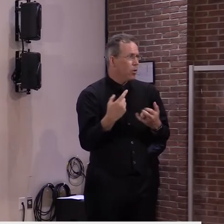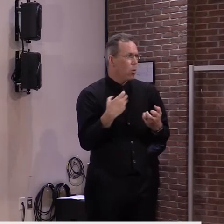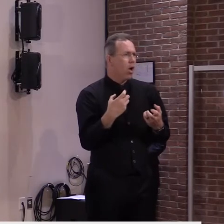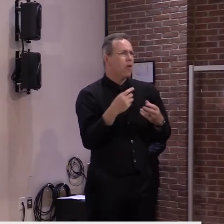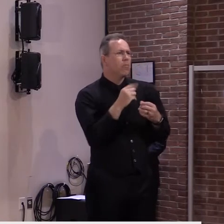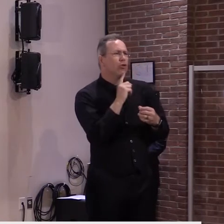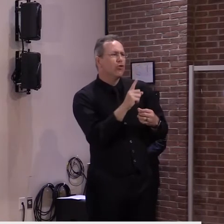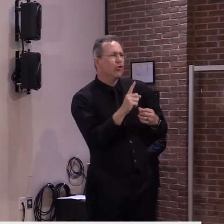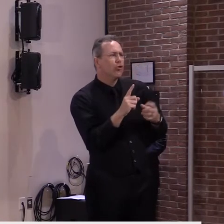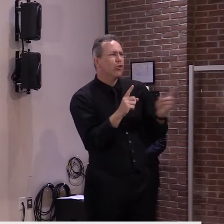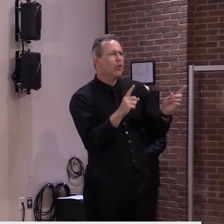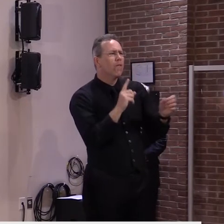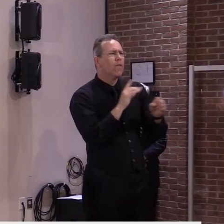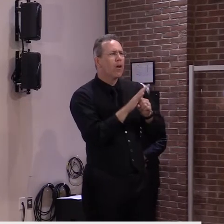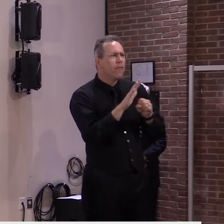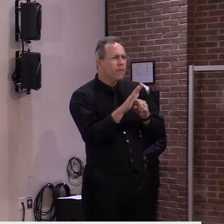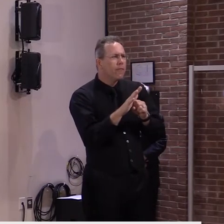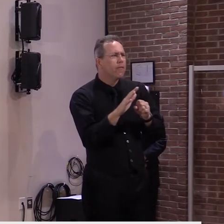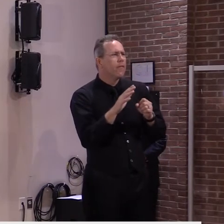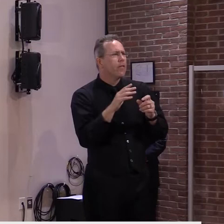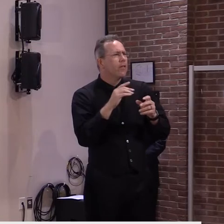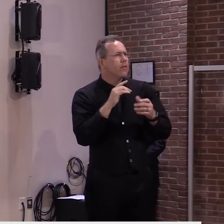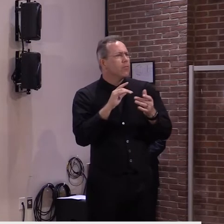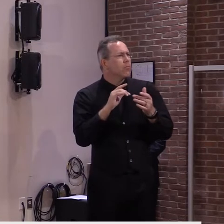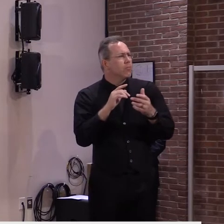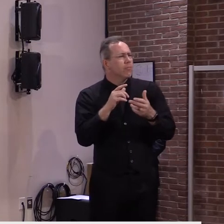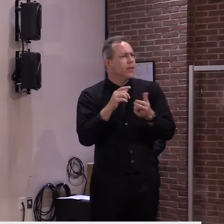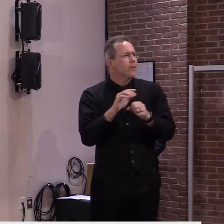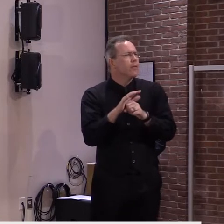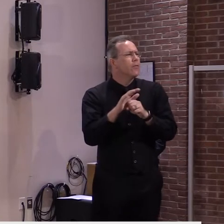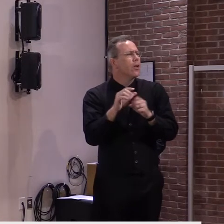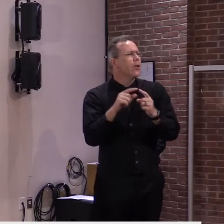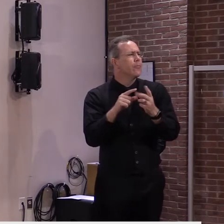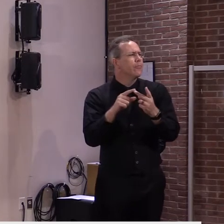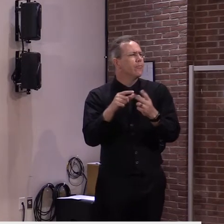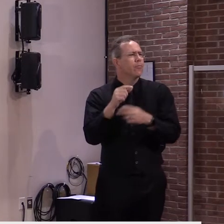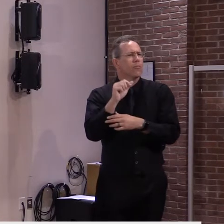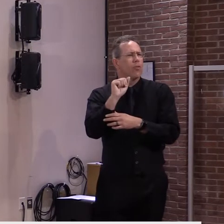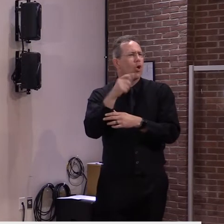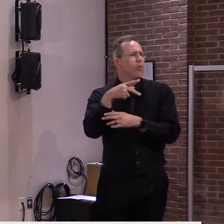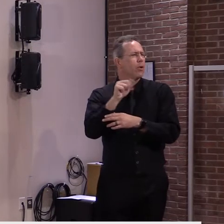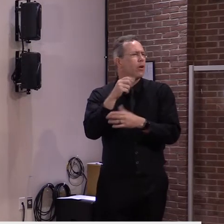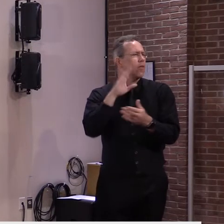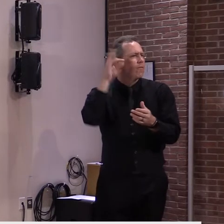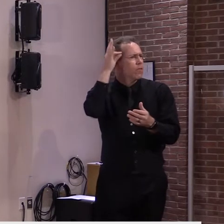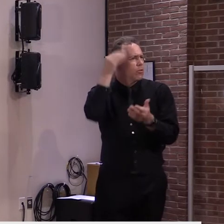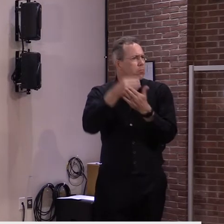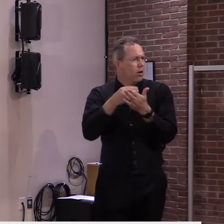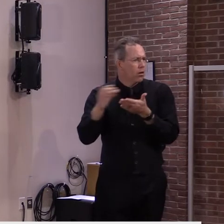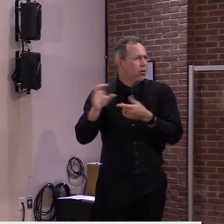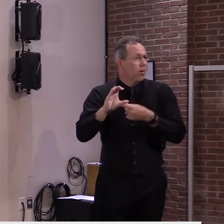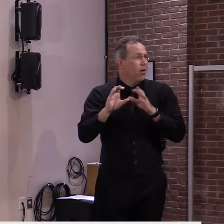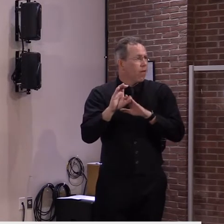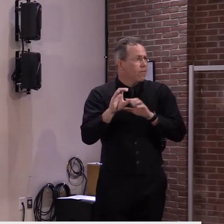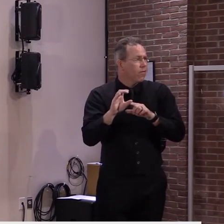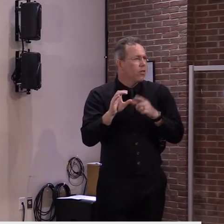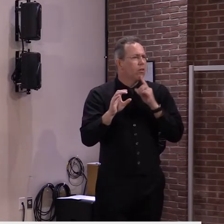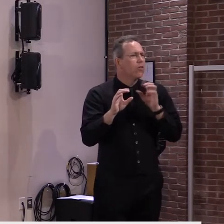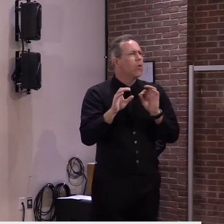money set aside, put into the ARPA funding, so that we can make a dent in our broadband